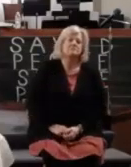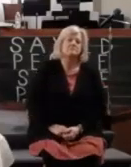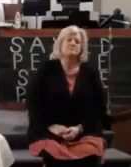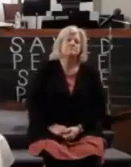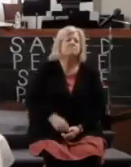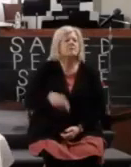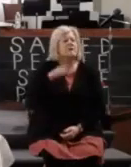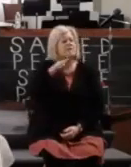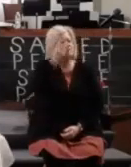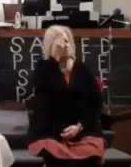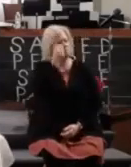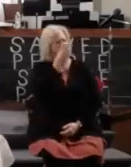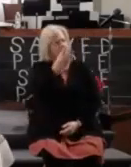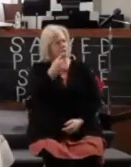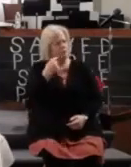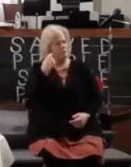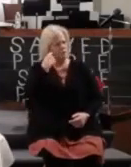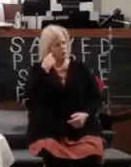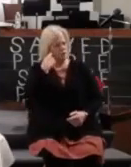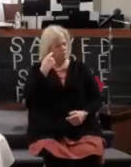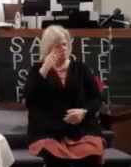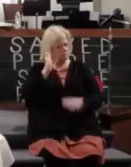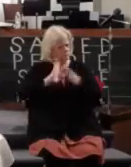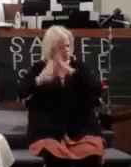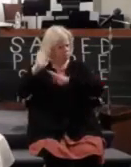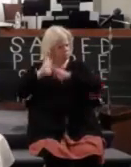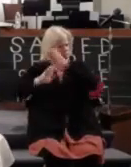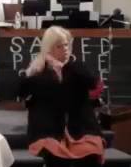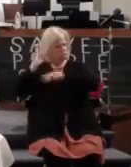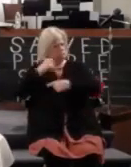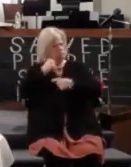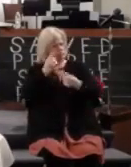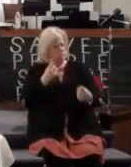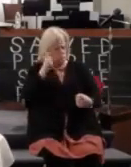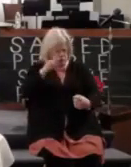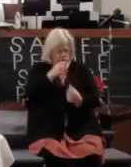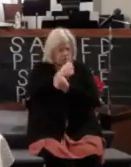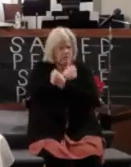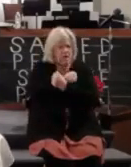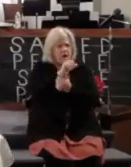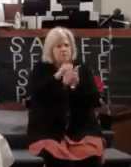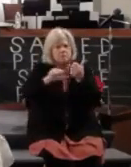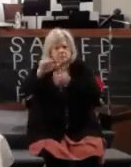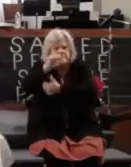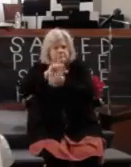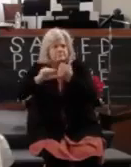"For this is the message you heard from the beginning. We should love one another."